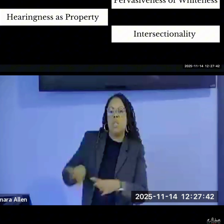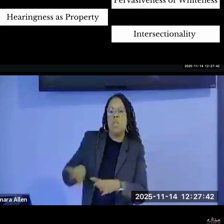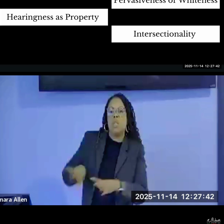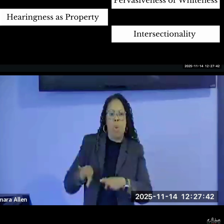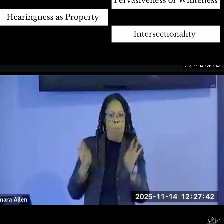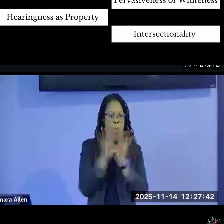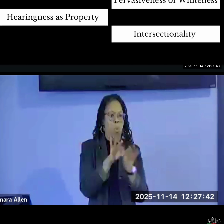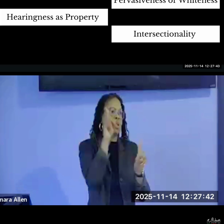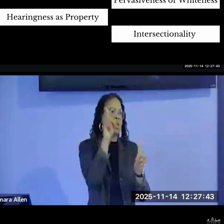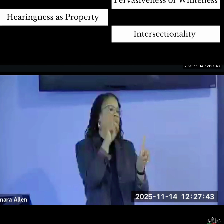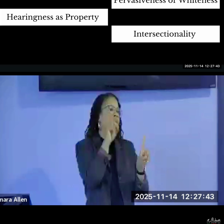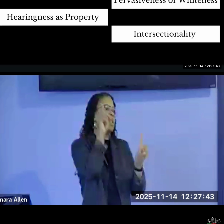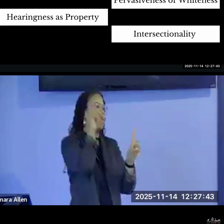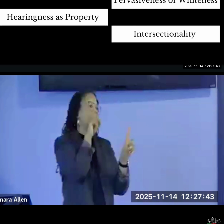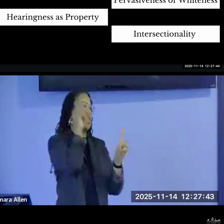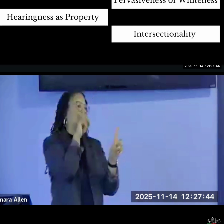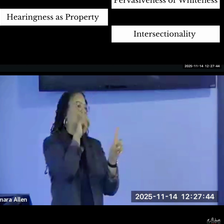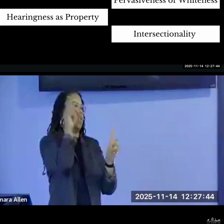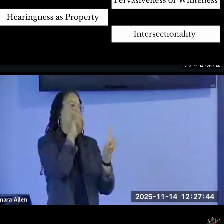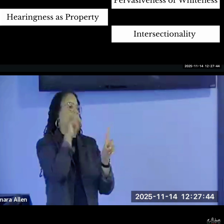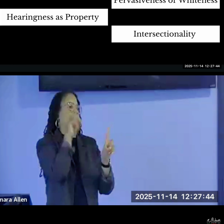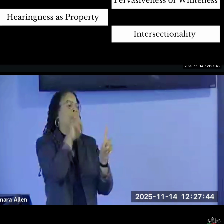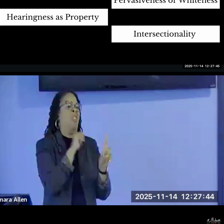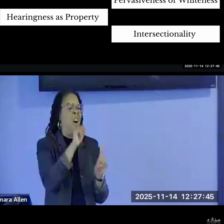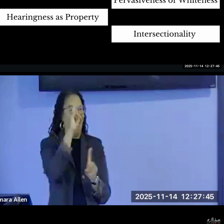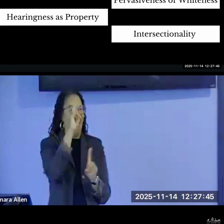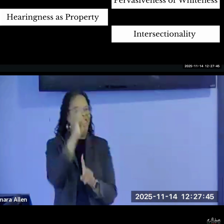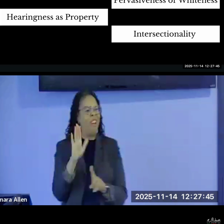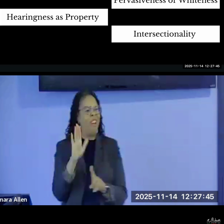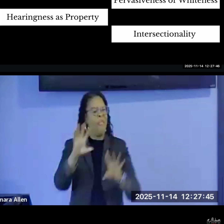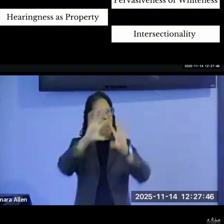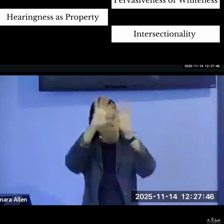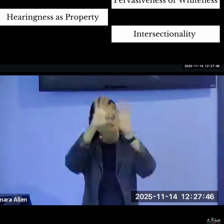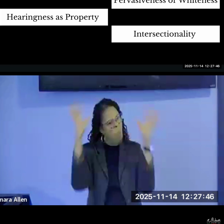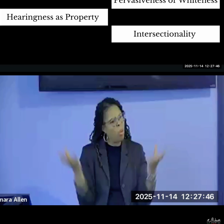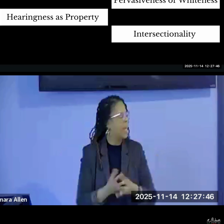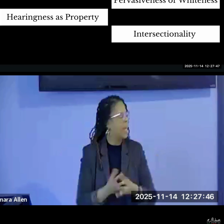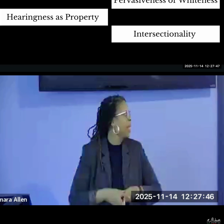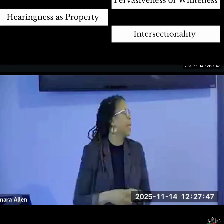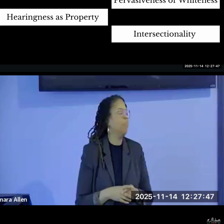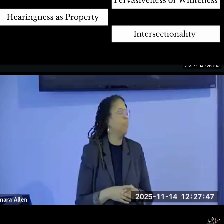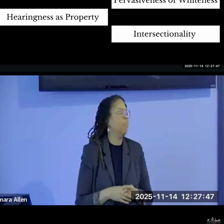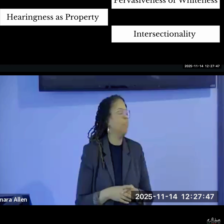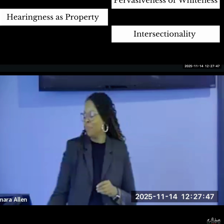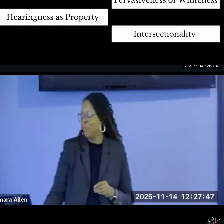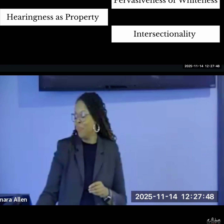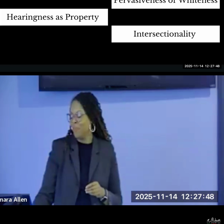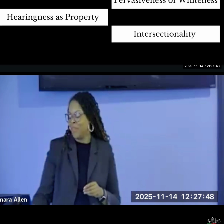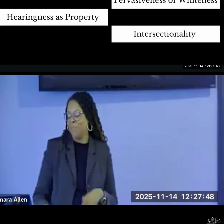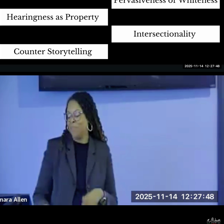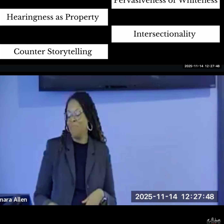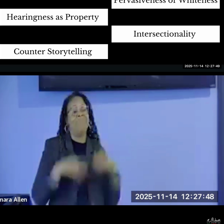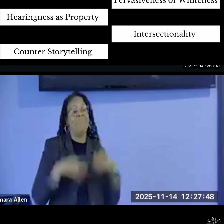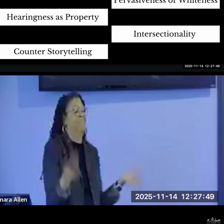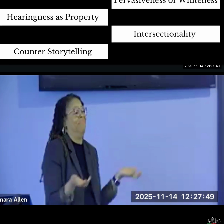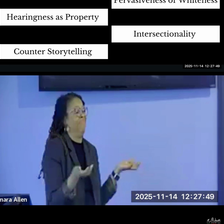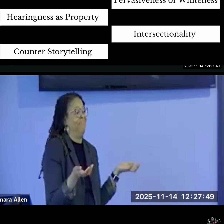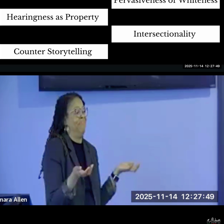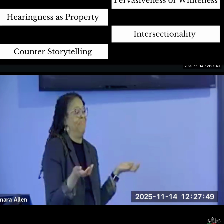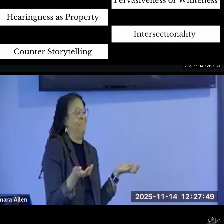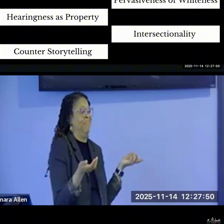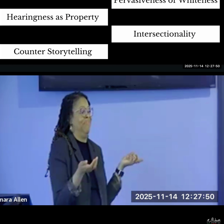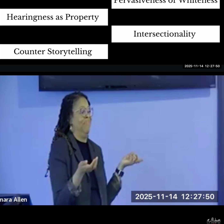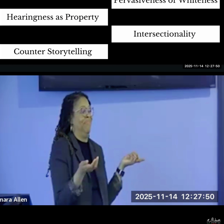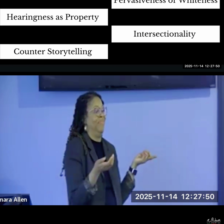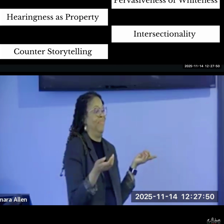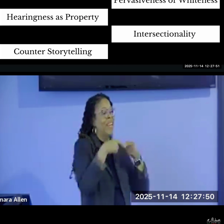The act of time and time again putting that aside and prioritizing that white standard of deafness really takes away from the